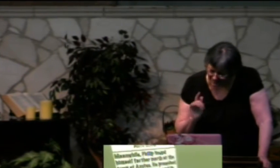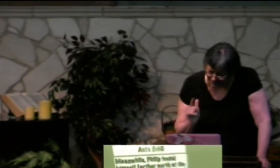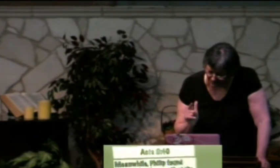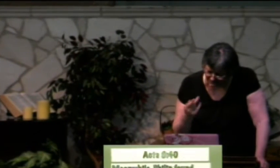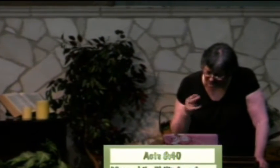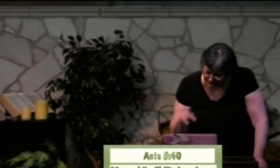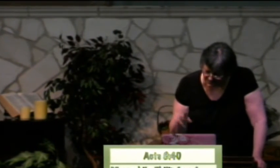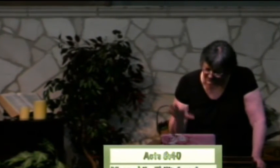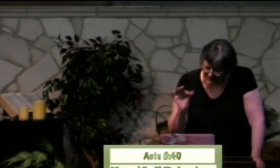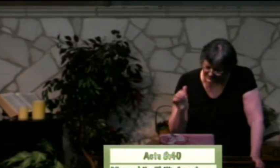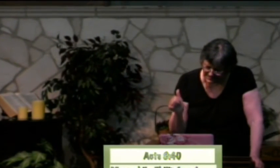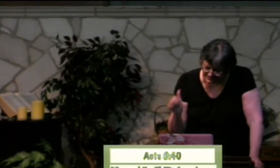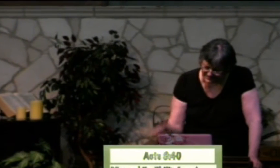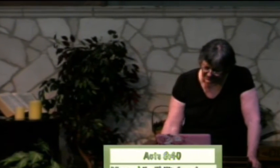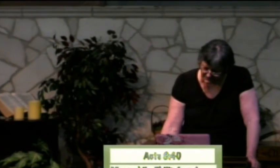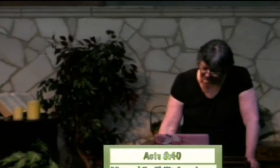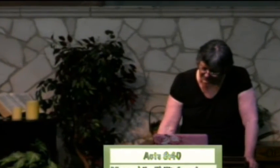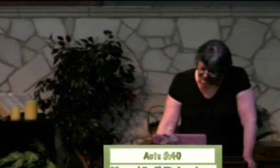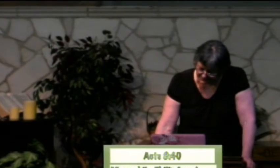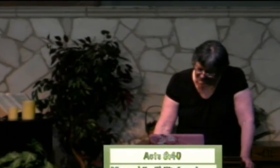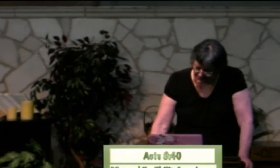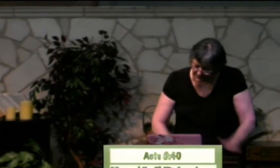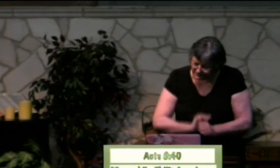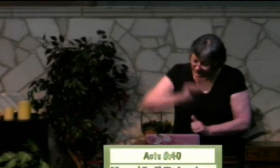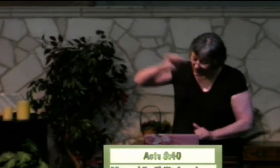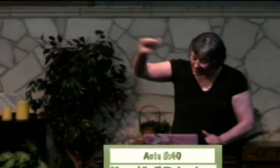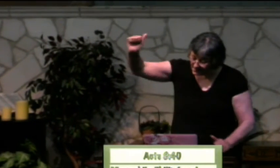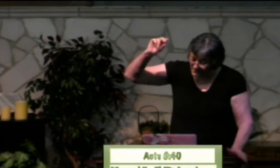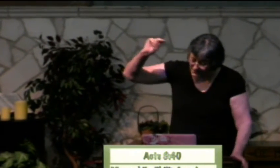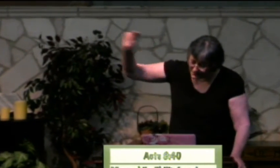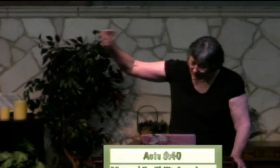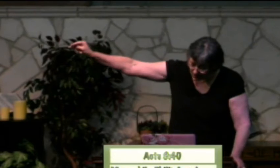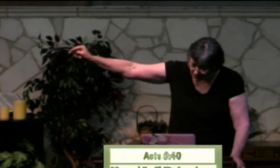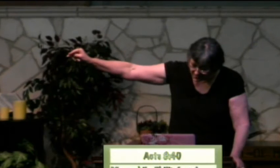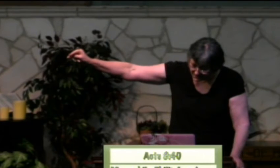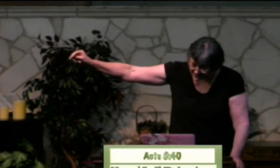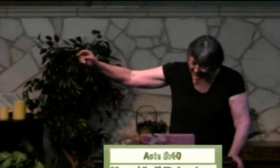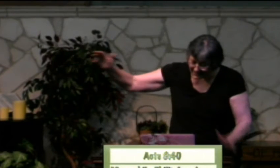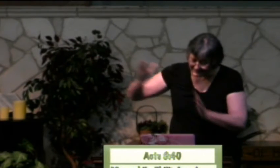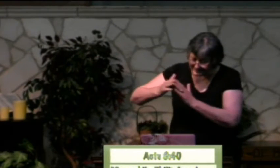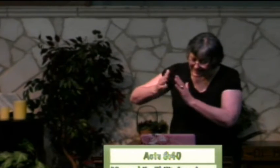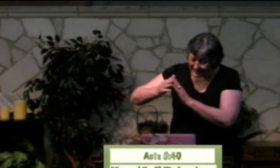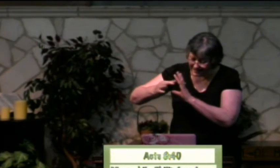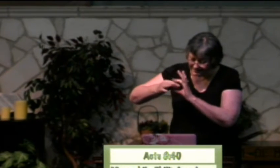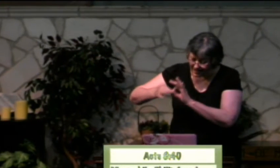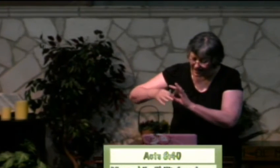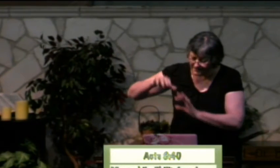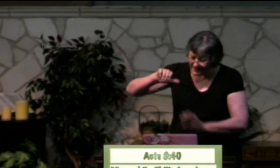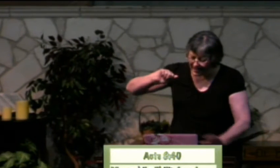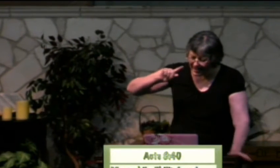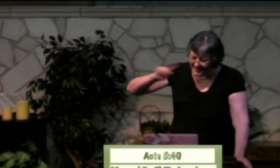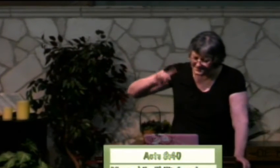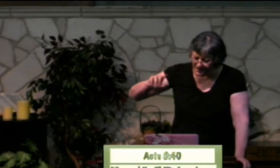Meanwhile, Philip found himself farther north at a town of